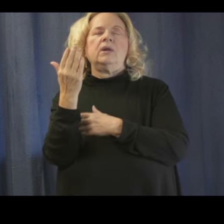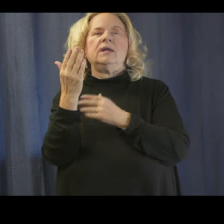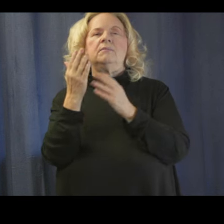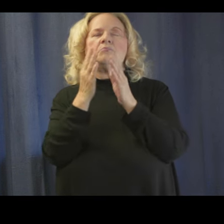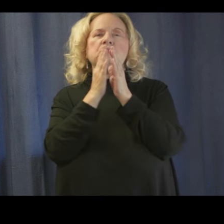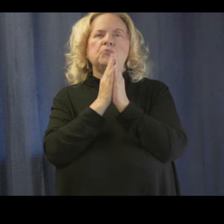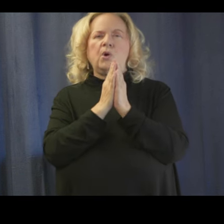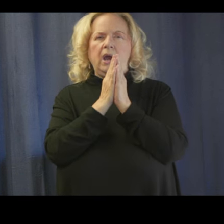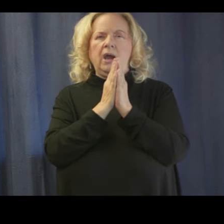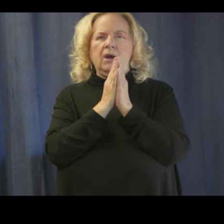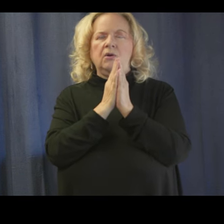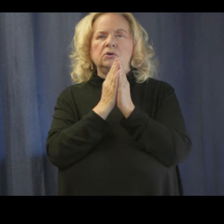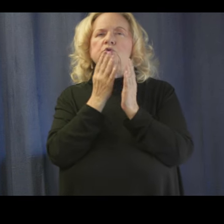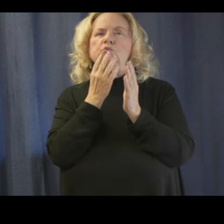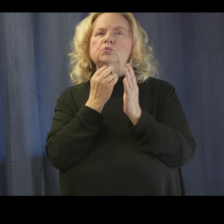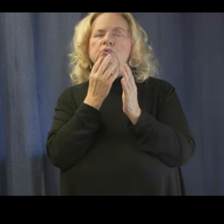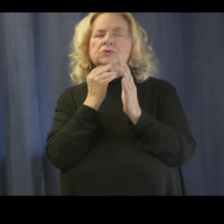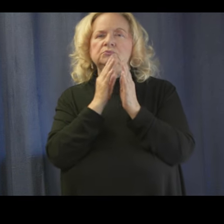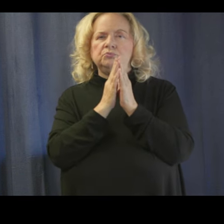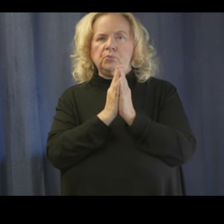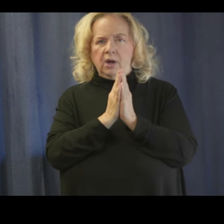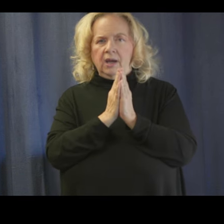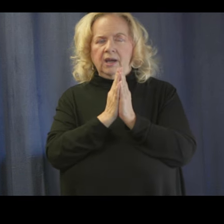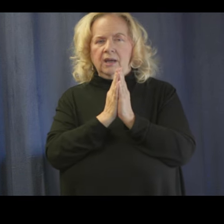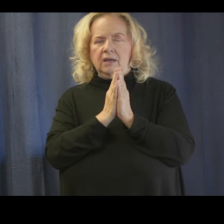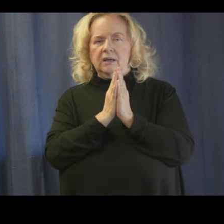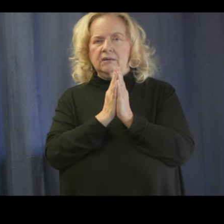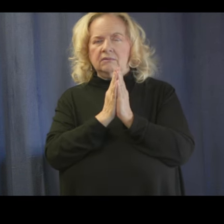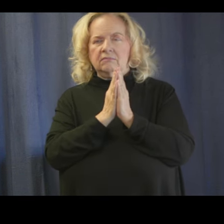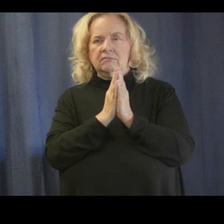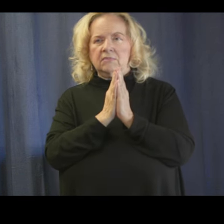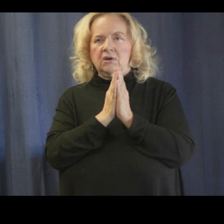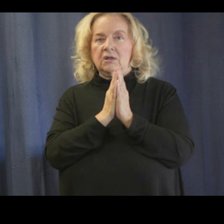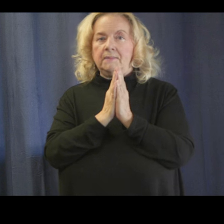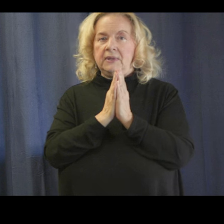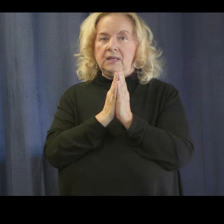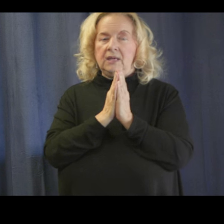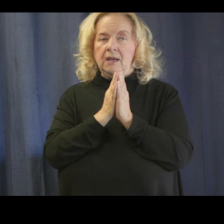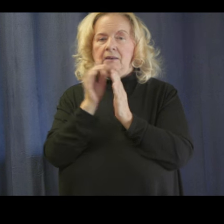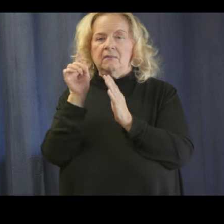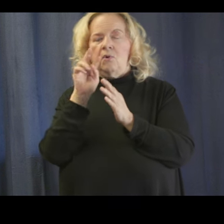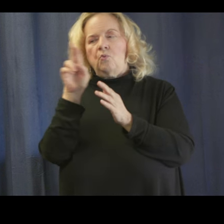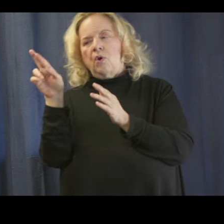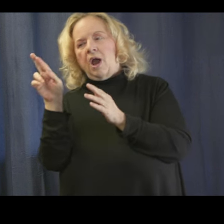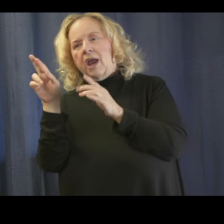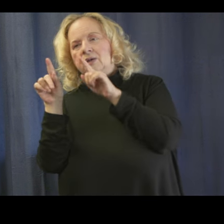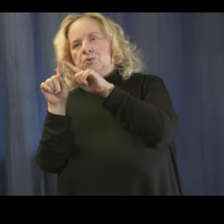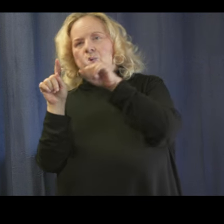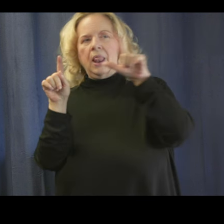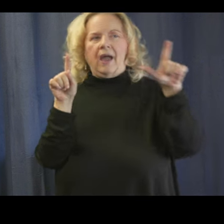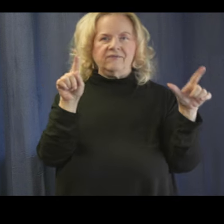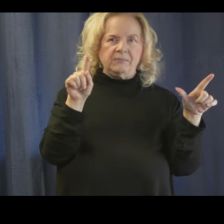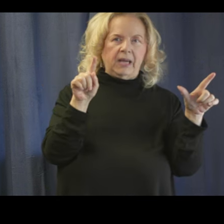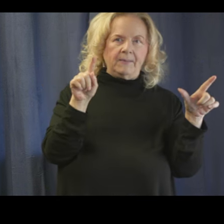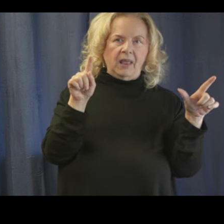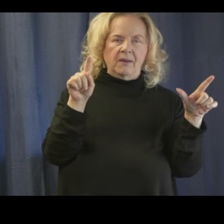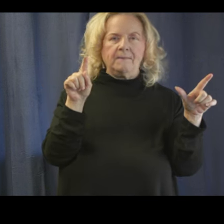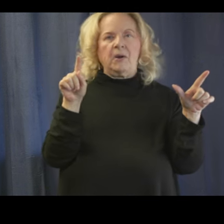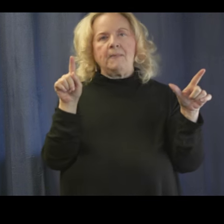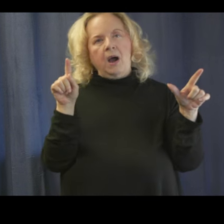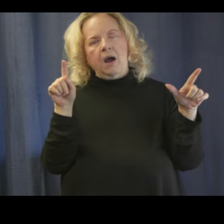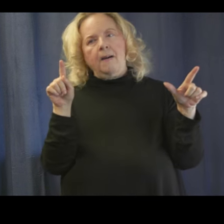Mode ani lefaneka melekai vikiyam. Shaheka zarta bi